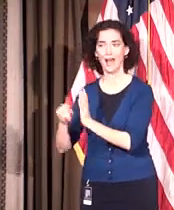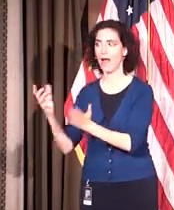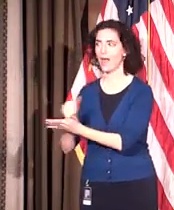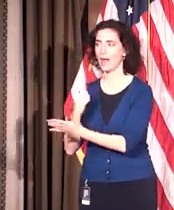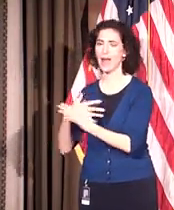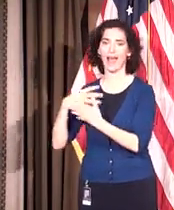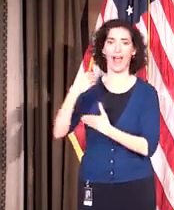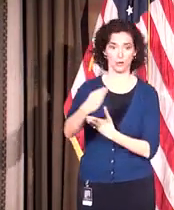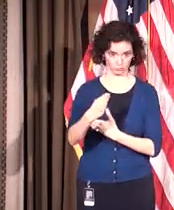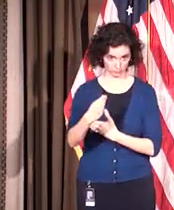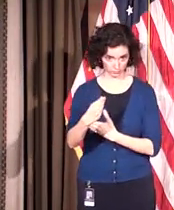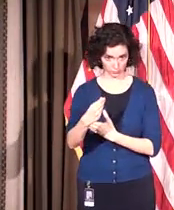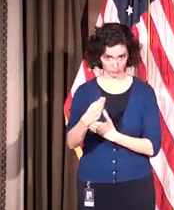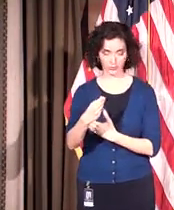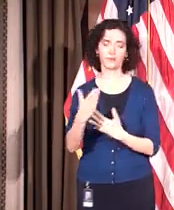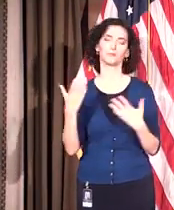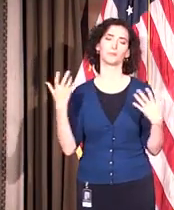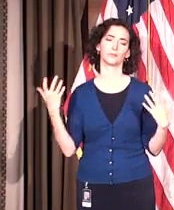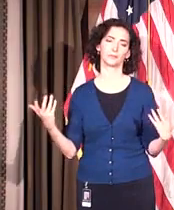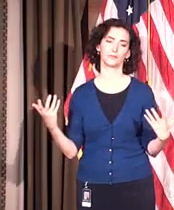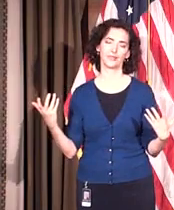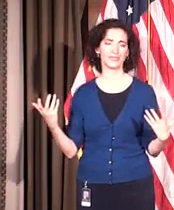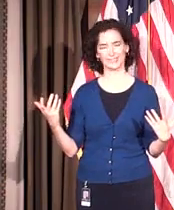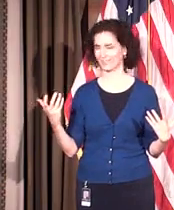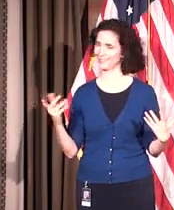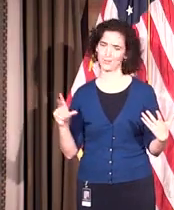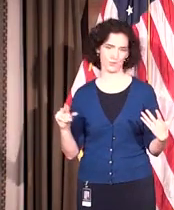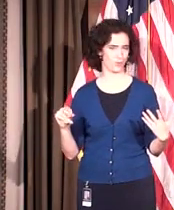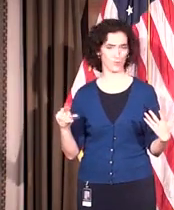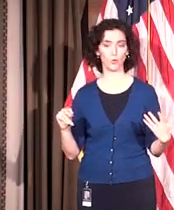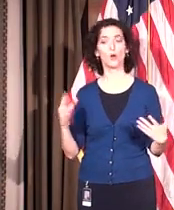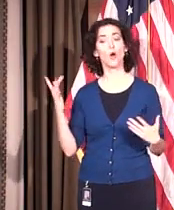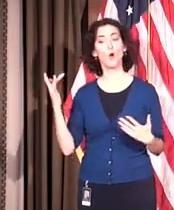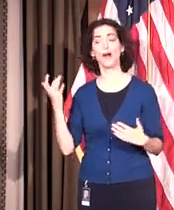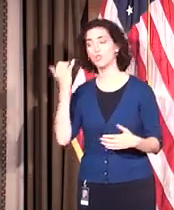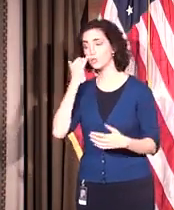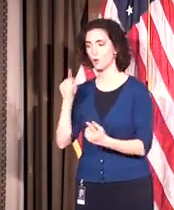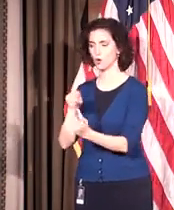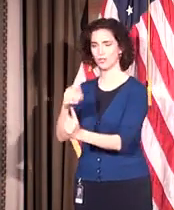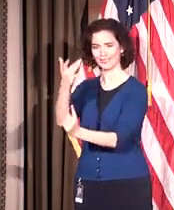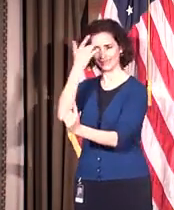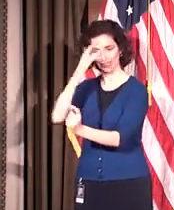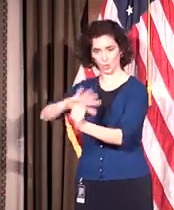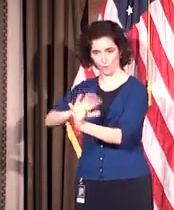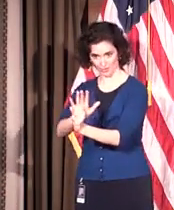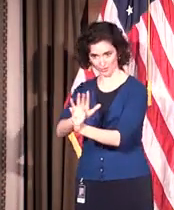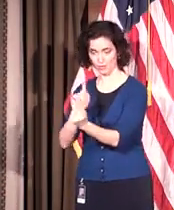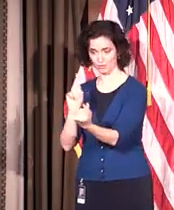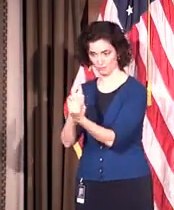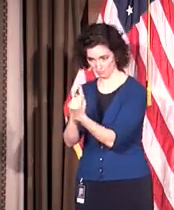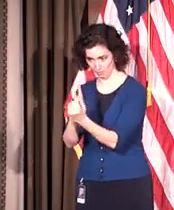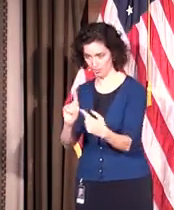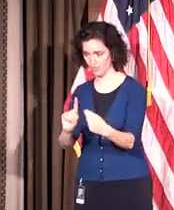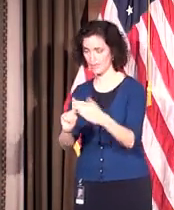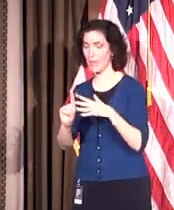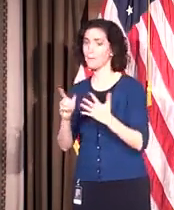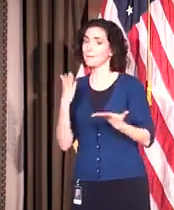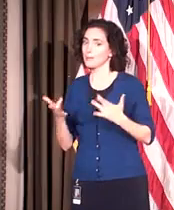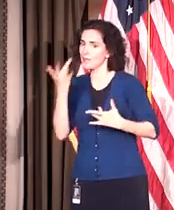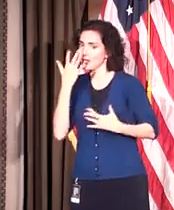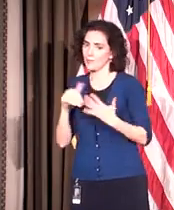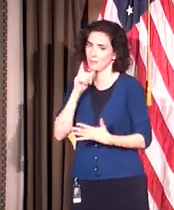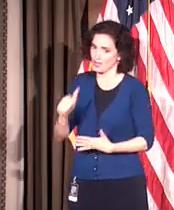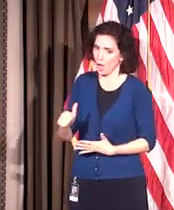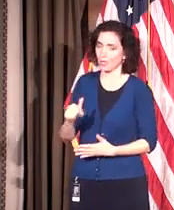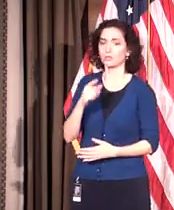close contact to a positive case, and they typically need to quarantine for a period of 14 days from that last exposure. A